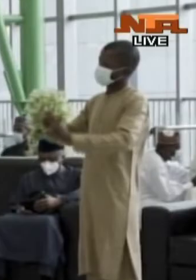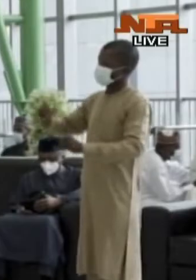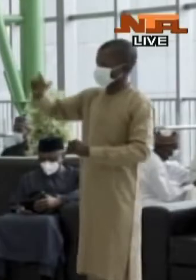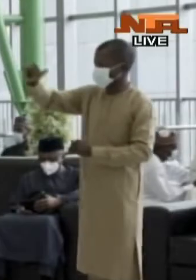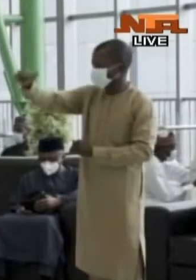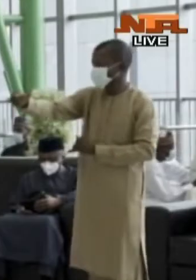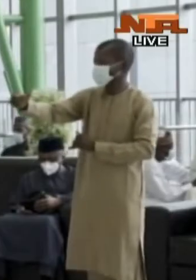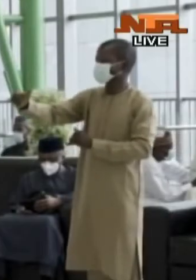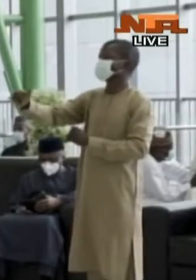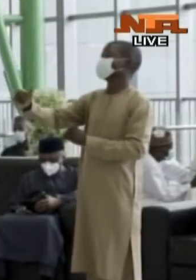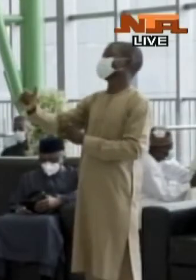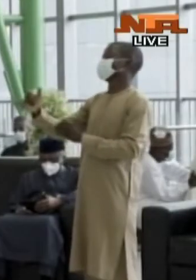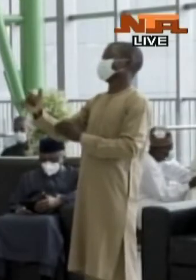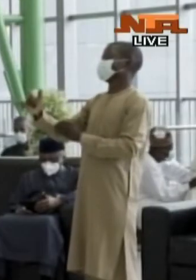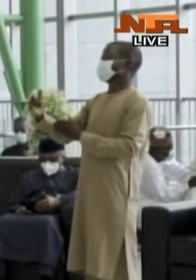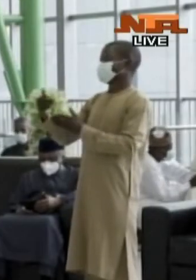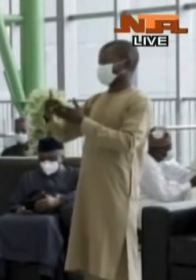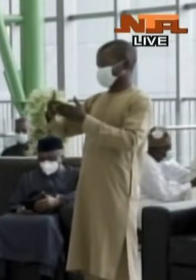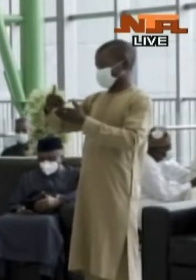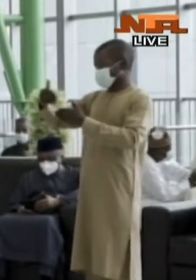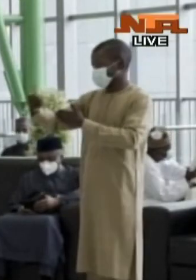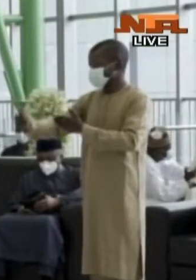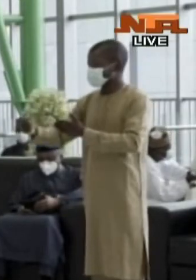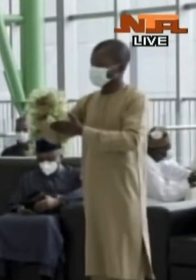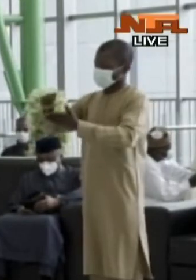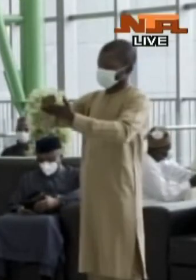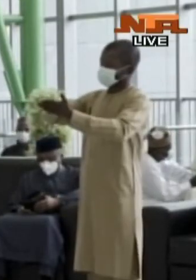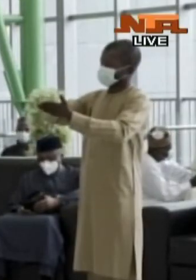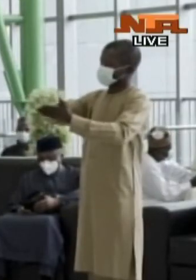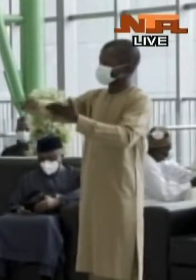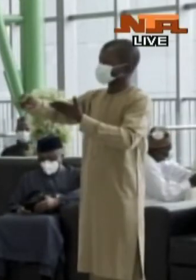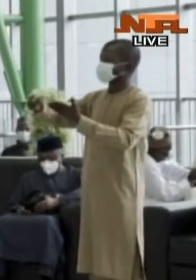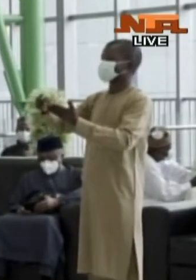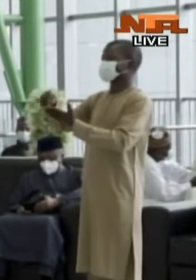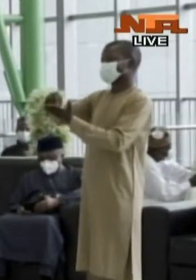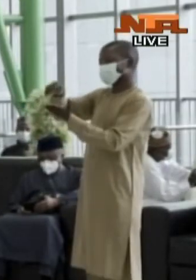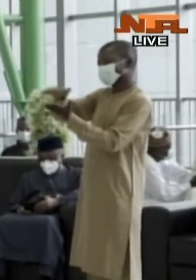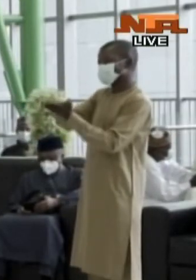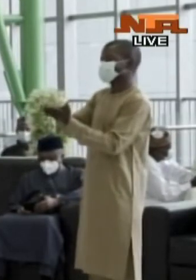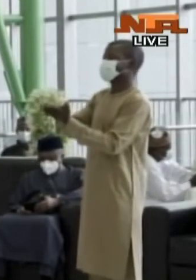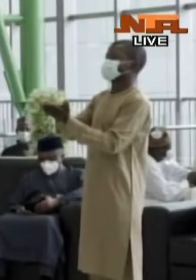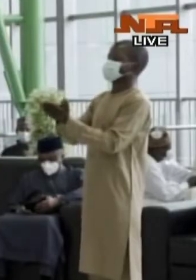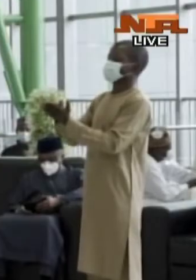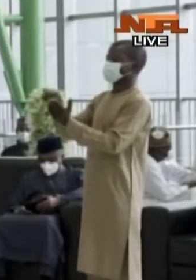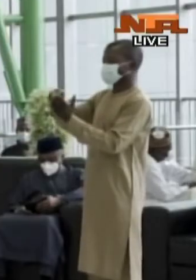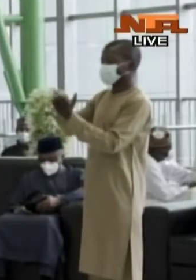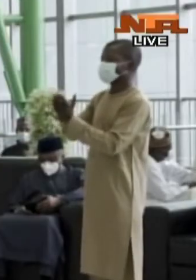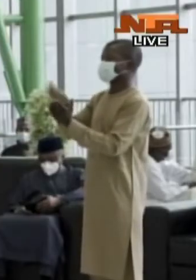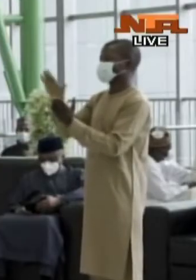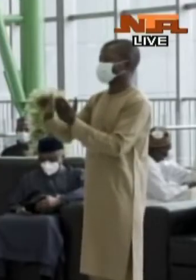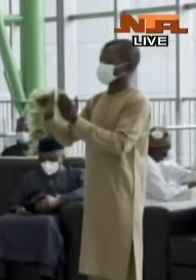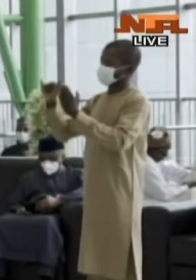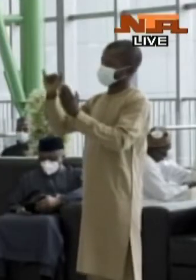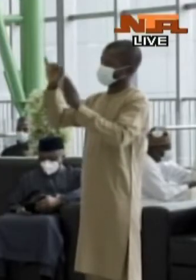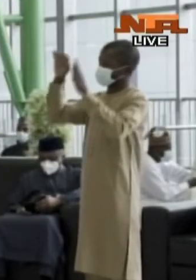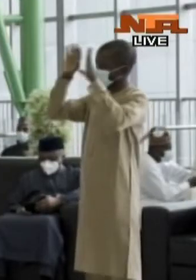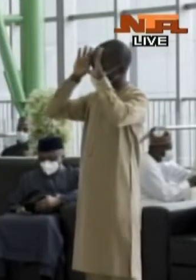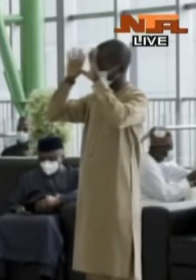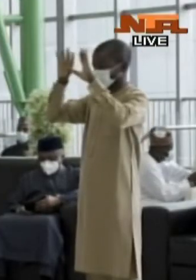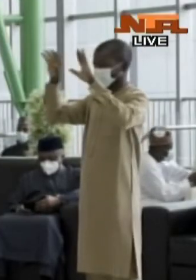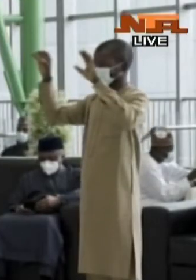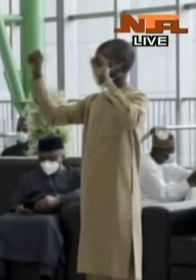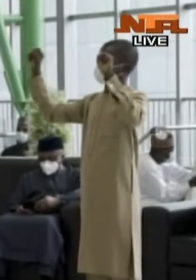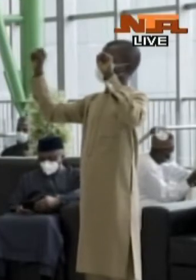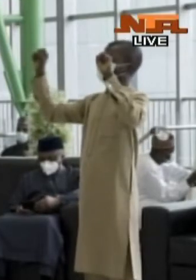Following the approval of recommendations contained in the 6th interim report by Mr. President,